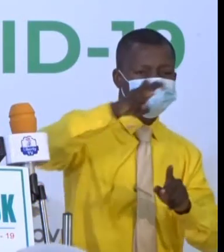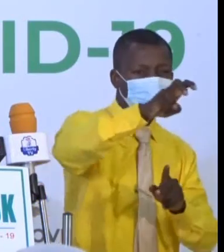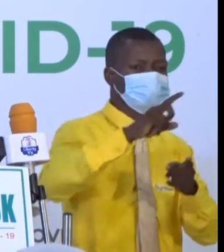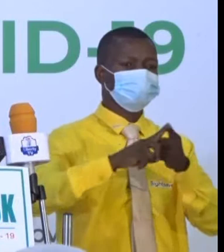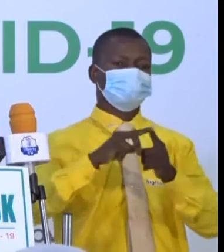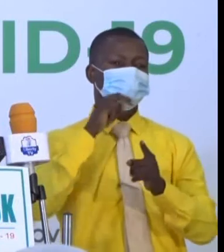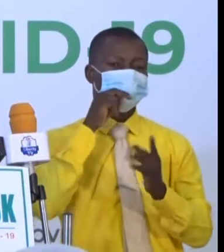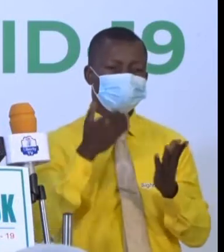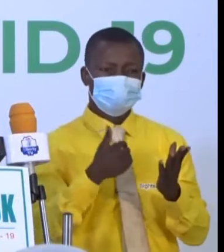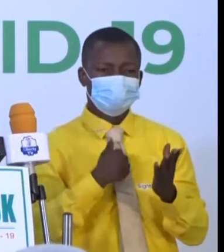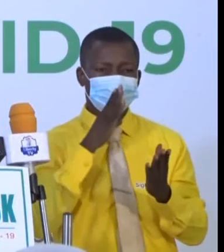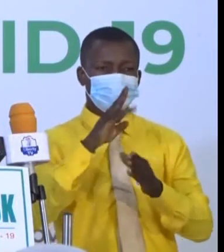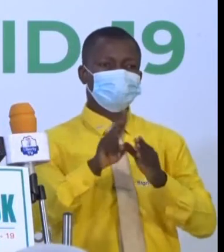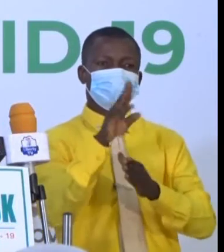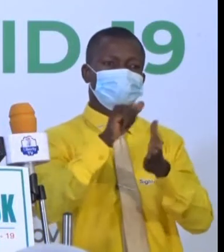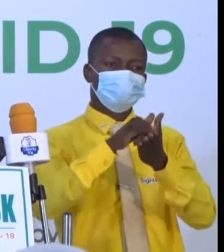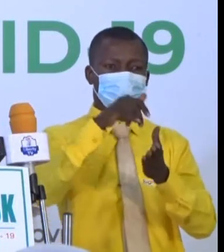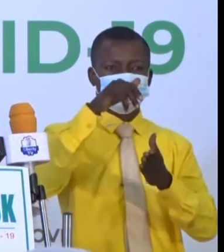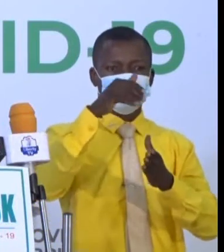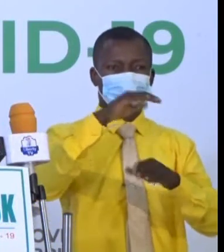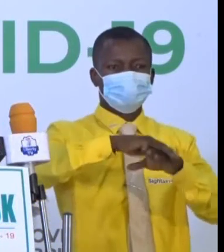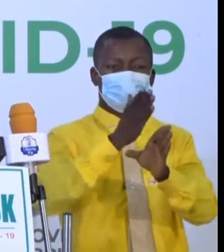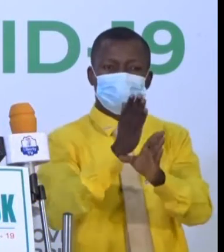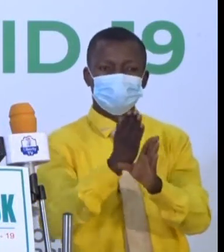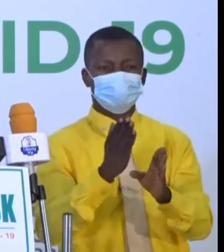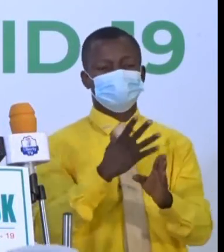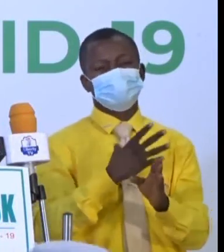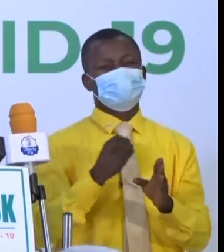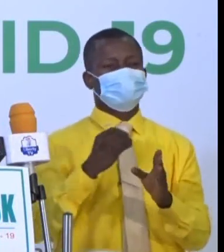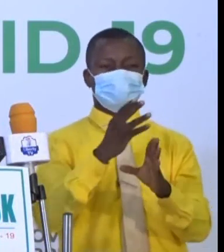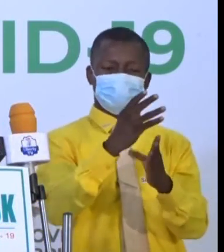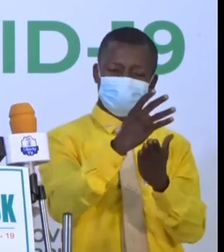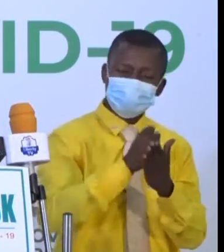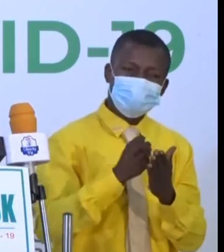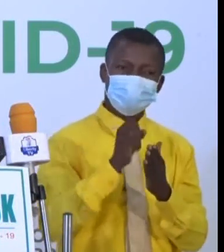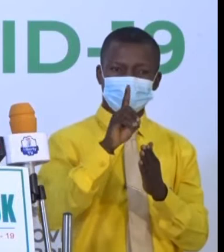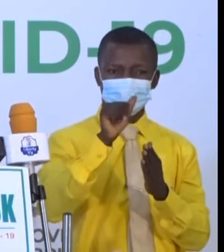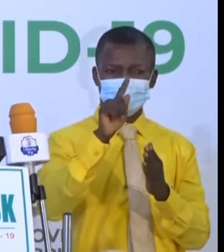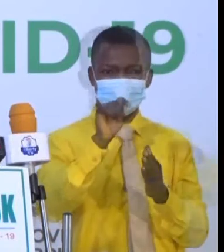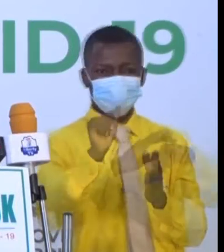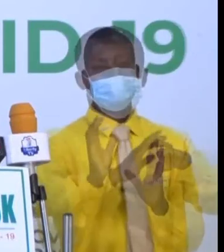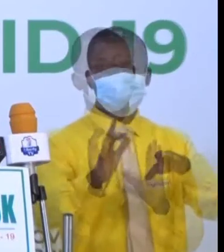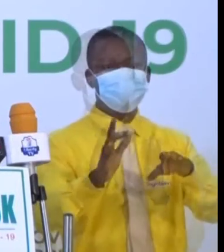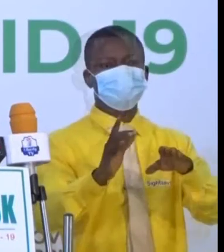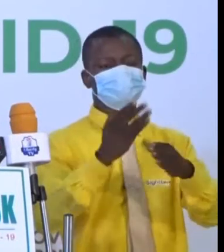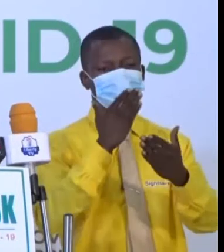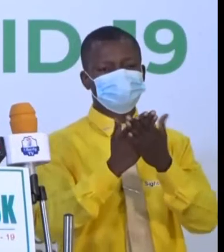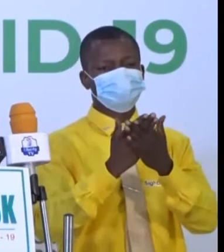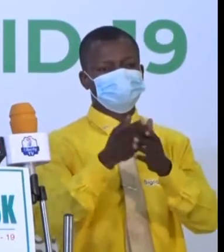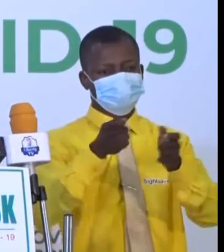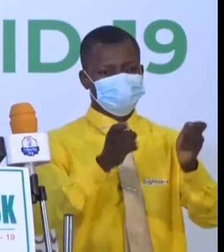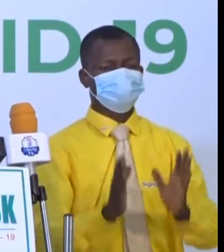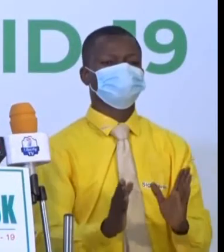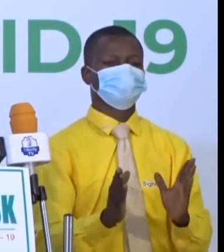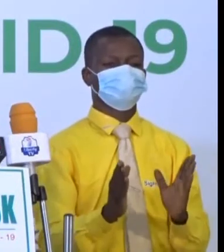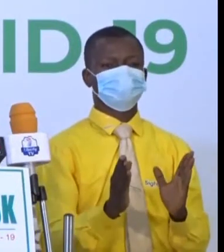International Travel Portal, and we've actually collected data on how the portal has been used thus far. None of the